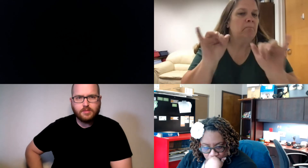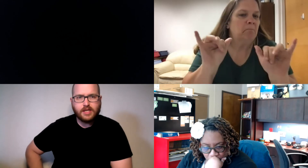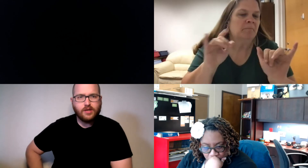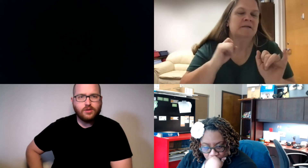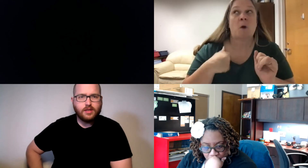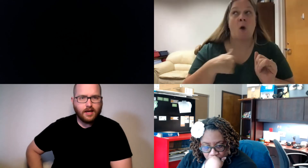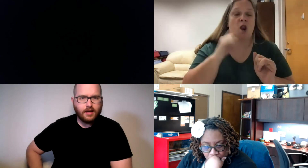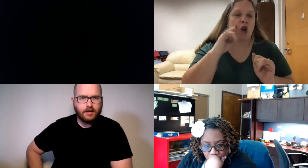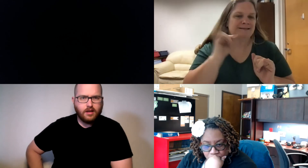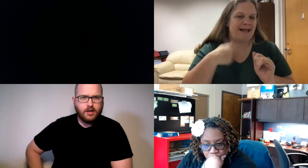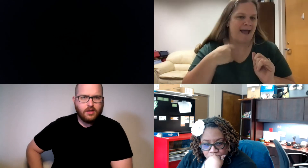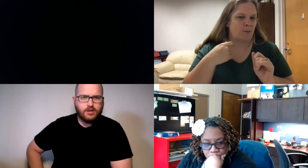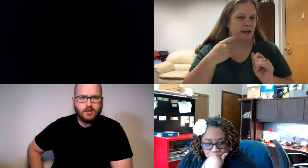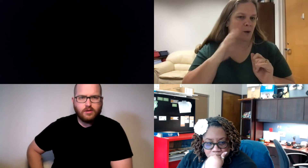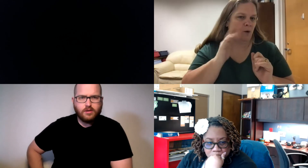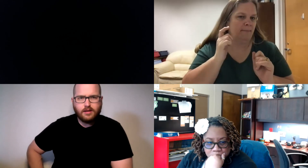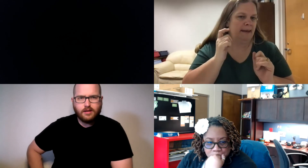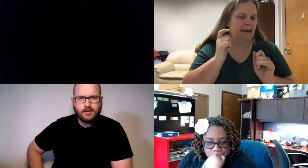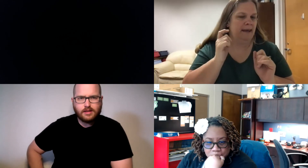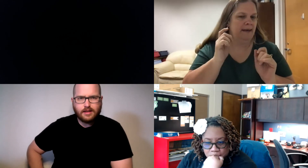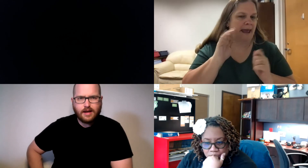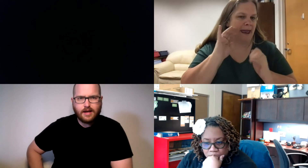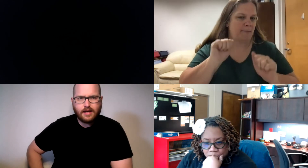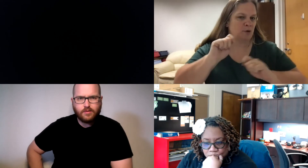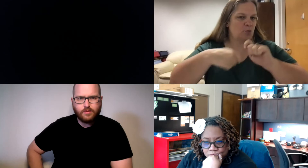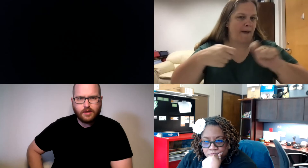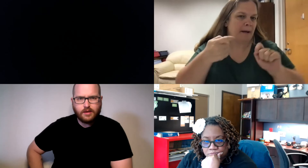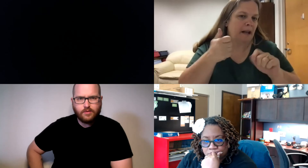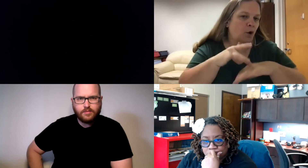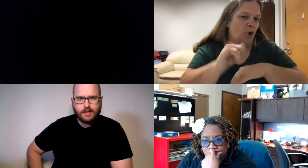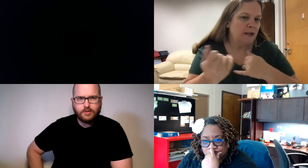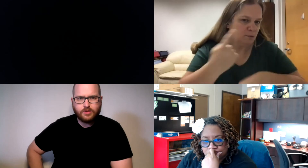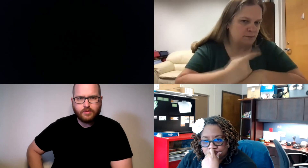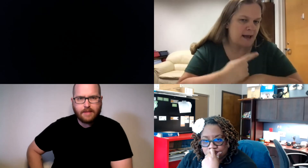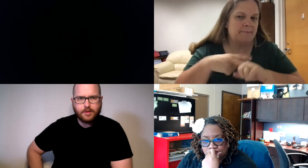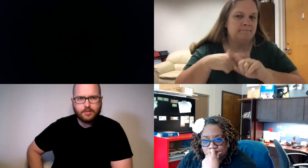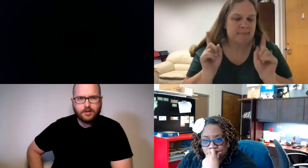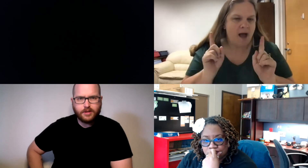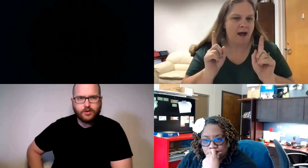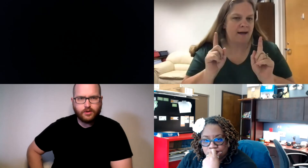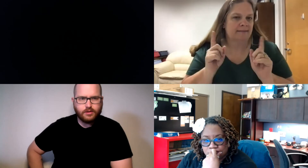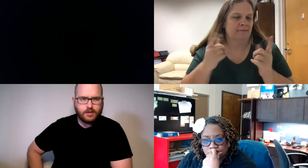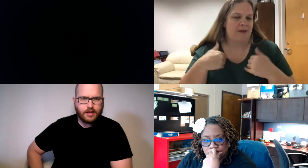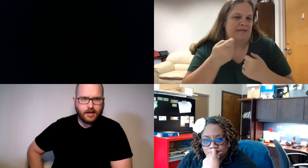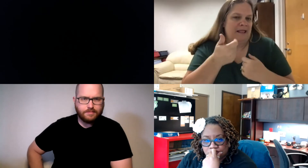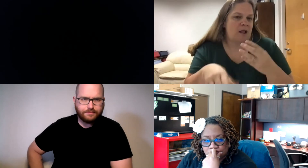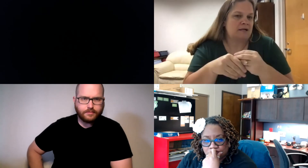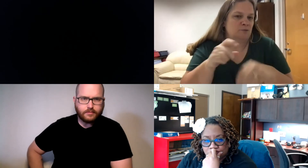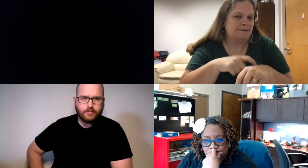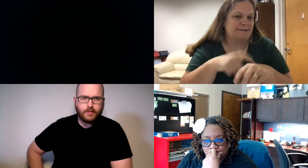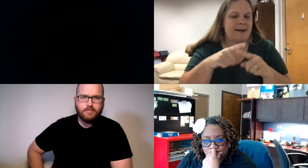participants being here today. So it looks like we will be able to wrap up a little bit earlier